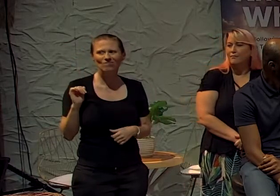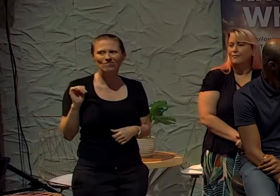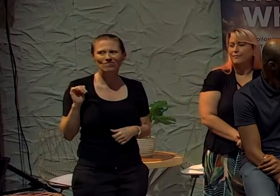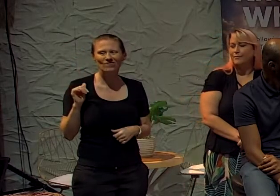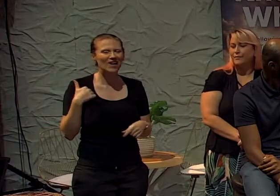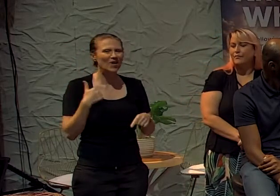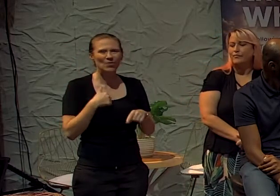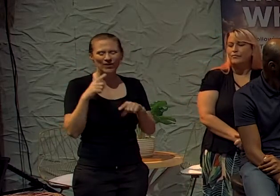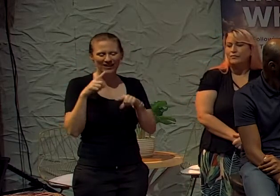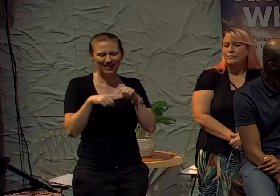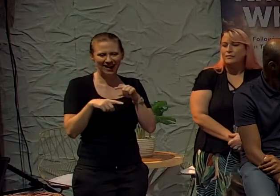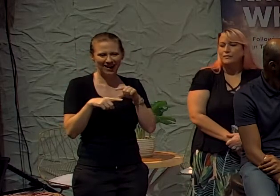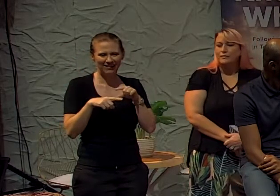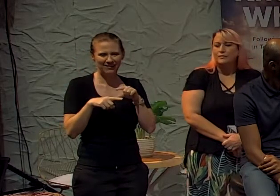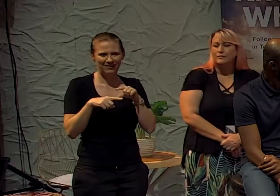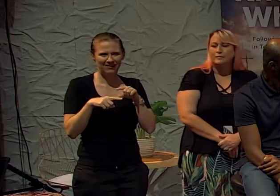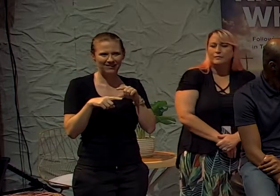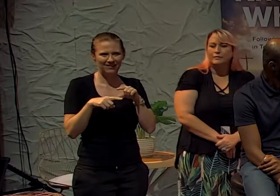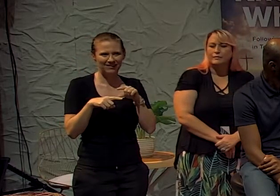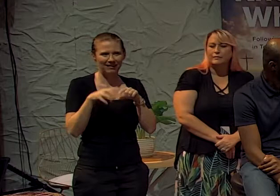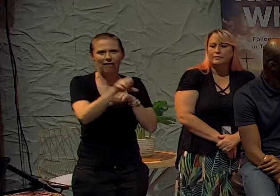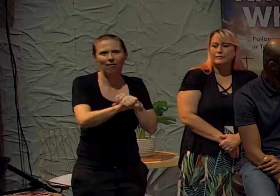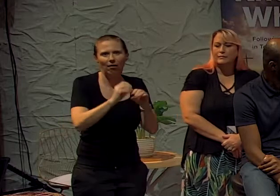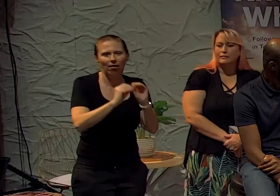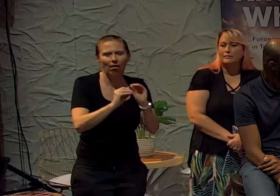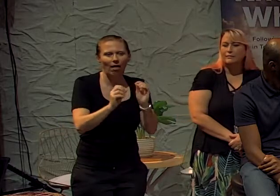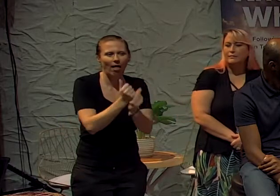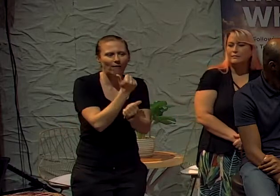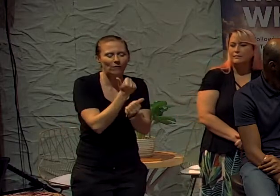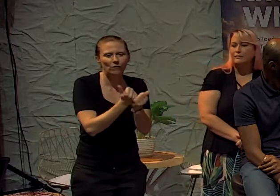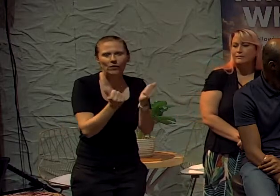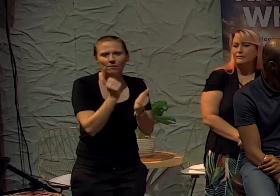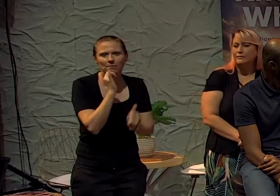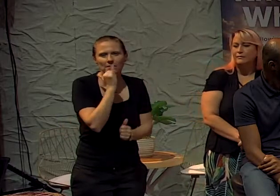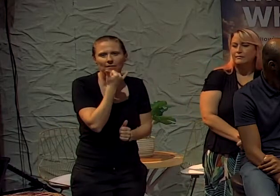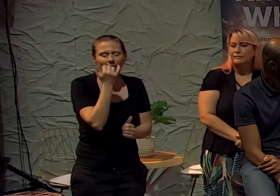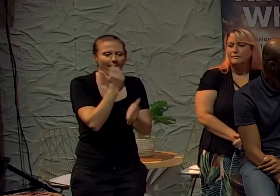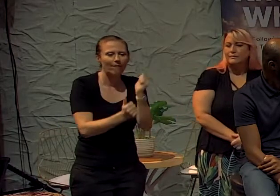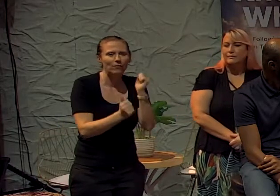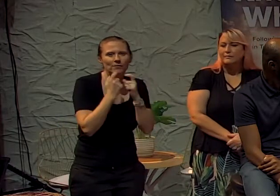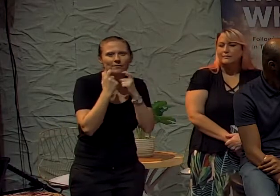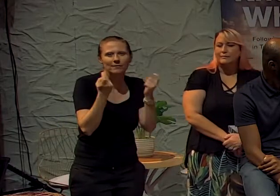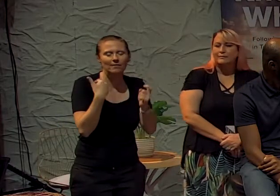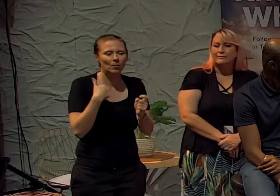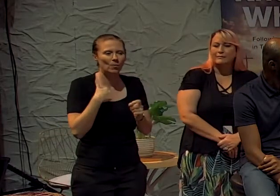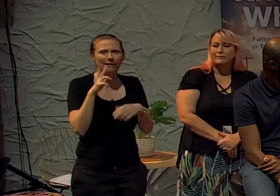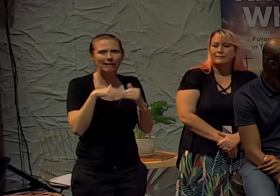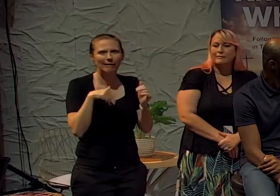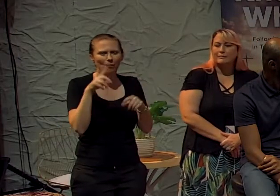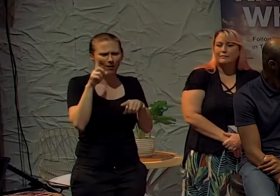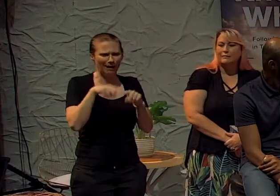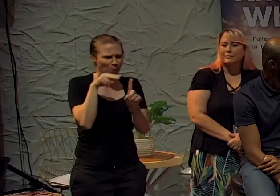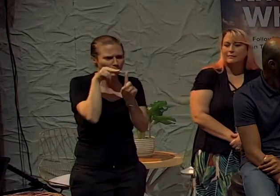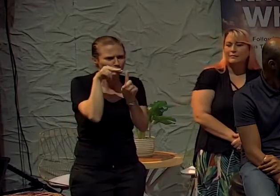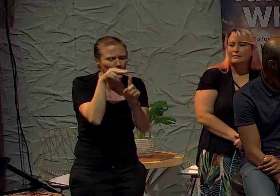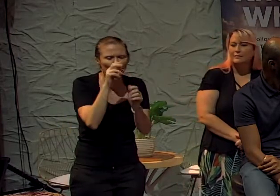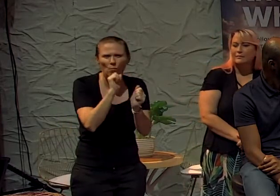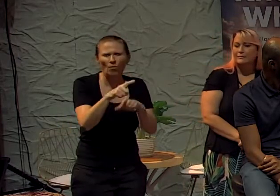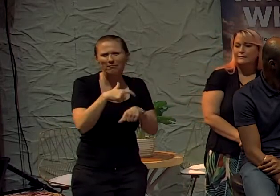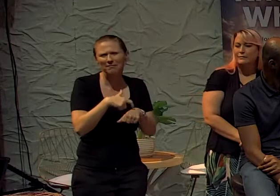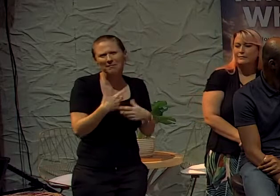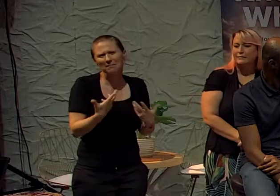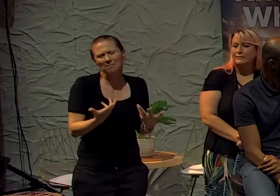we can't correct every mistake. We can't correct every sin. We can't be on them vigilantly all the